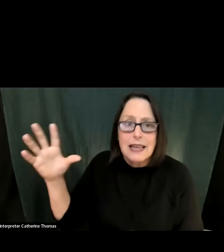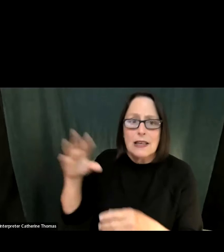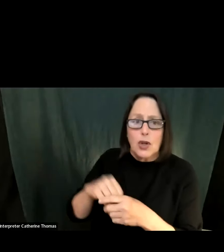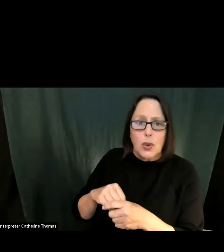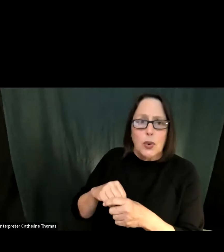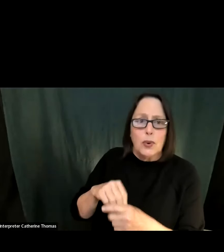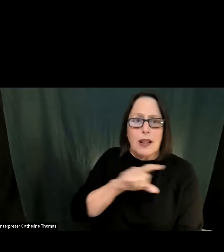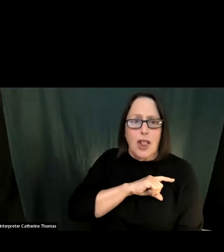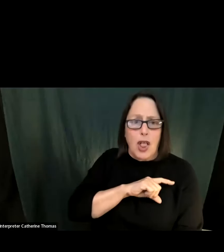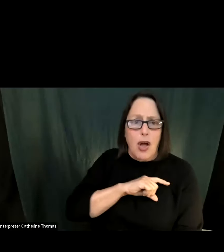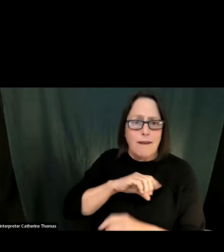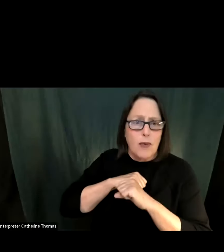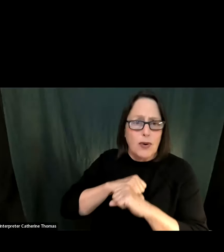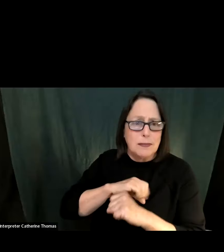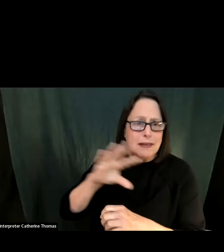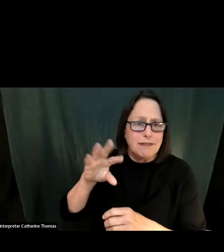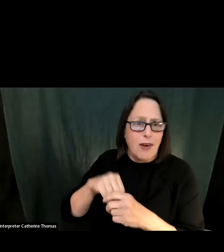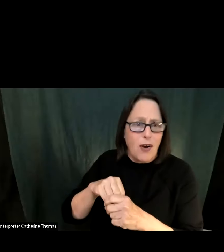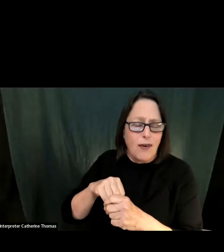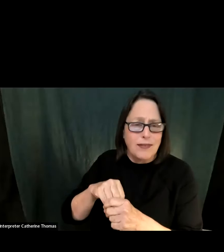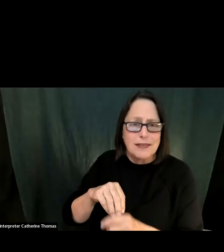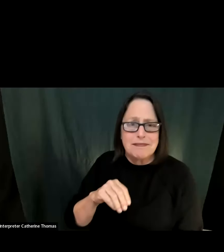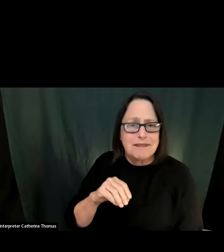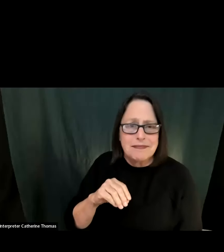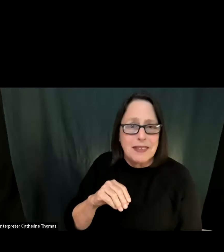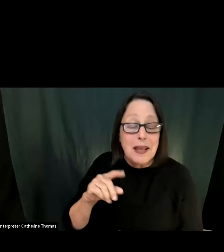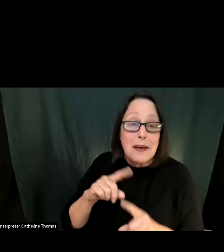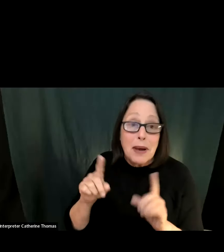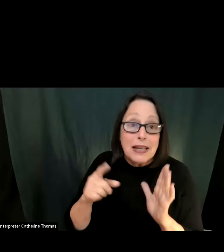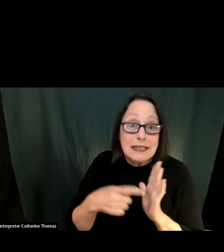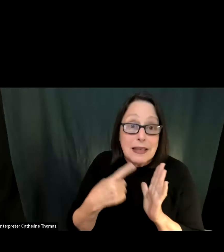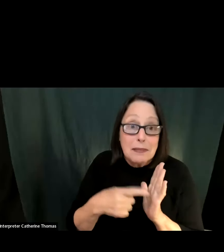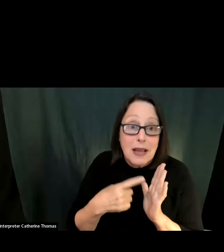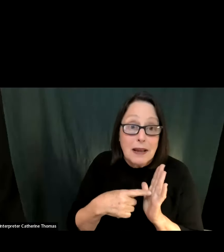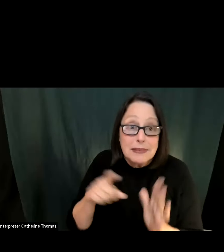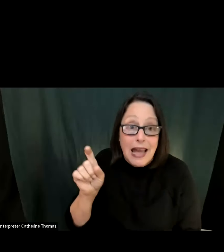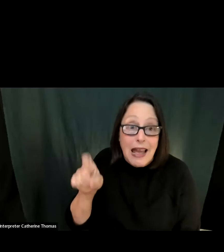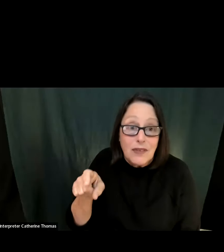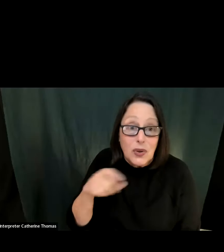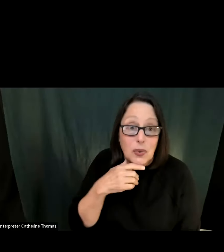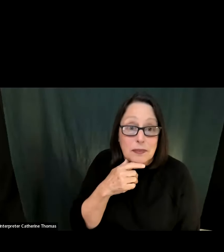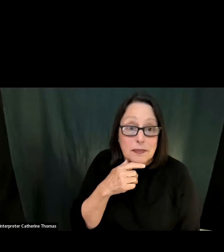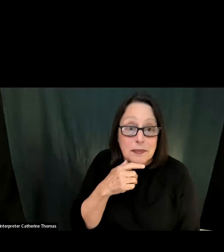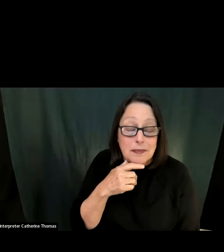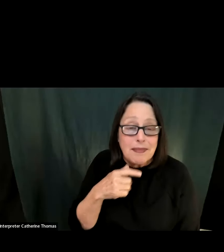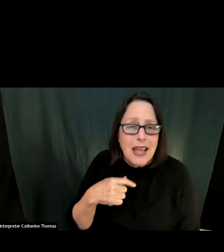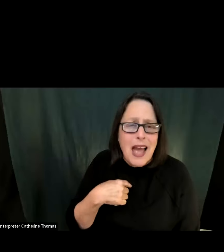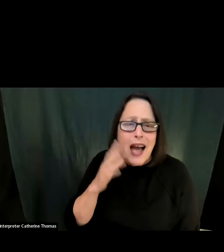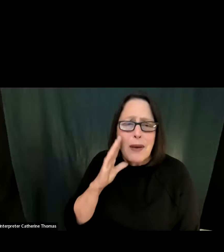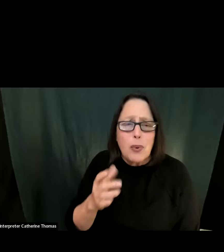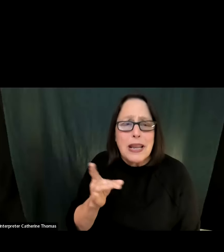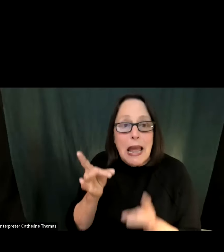these situations, but there are those times that we have to, and I would just hate to have us